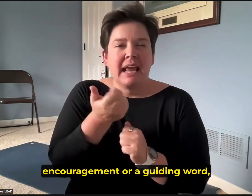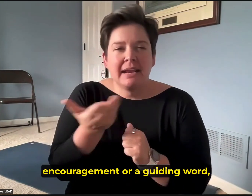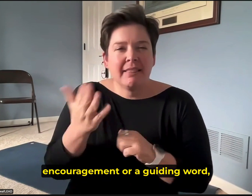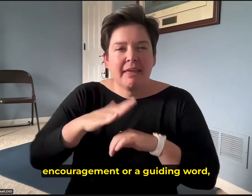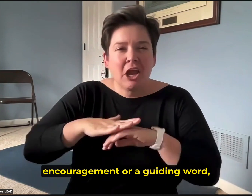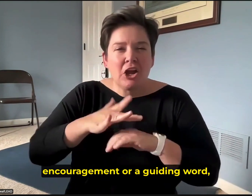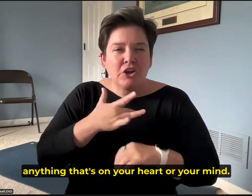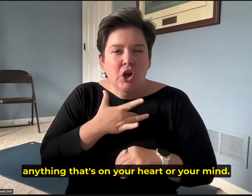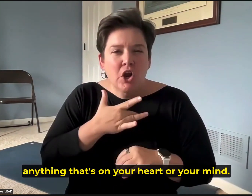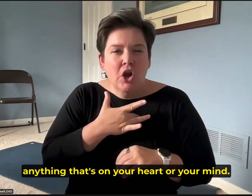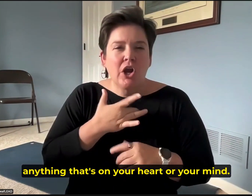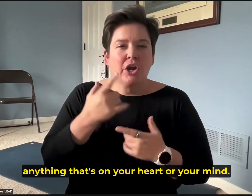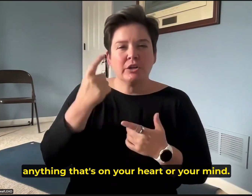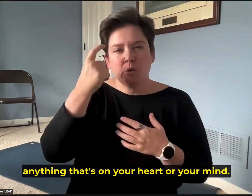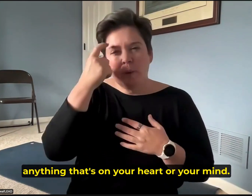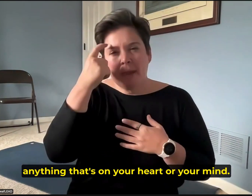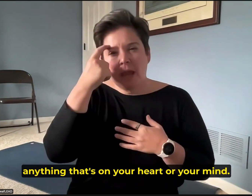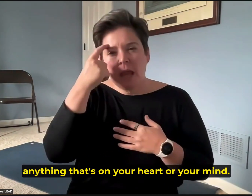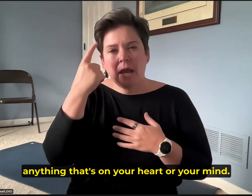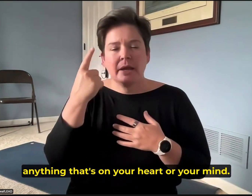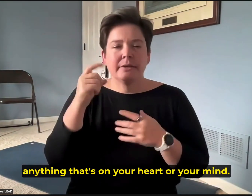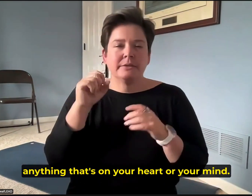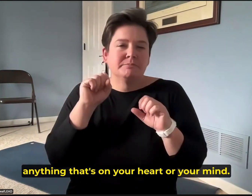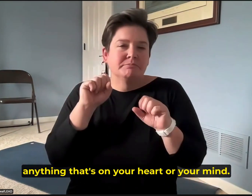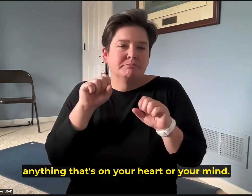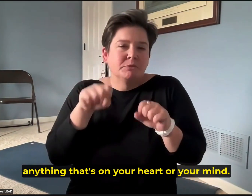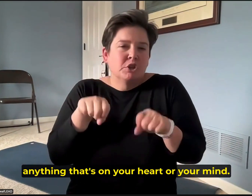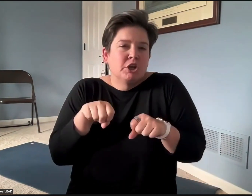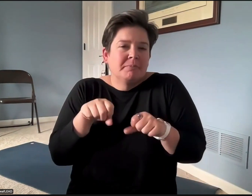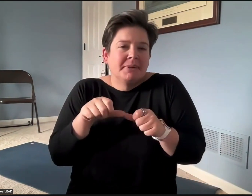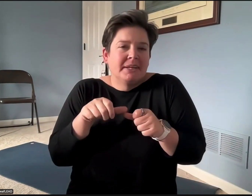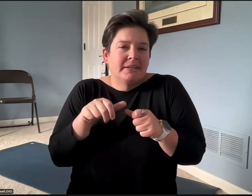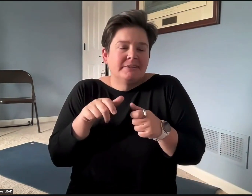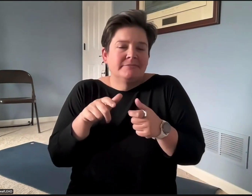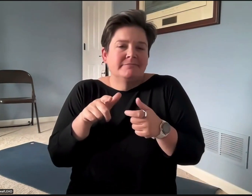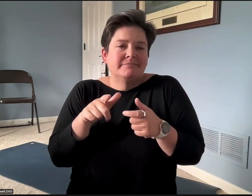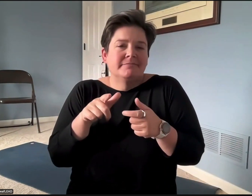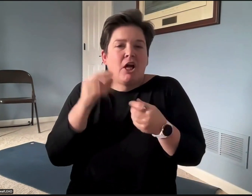word, anything that's on your heart or your mind.